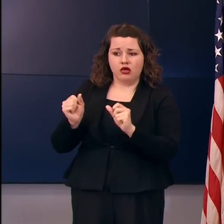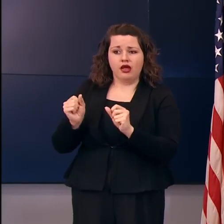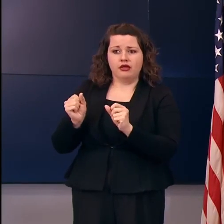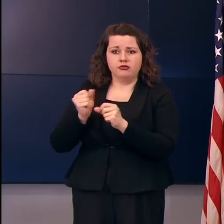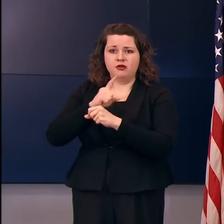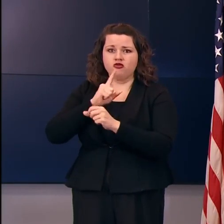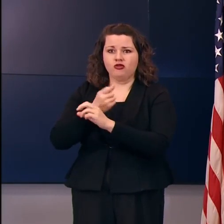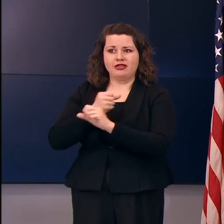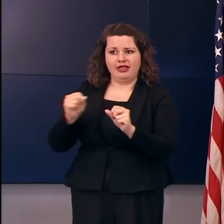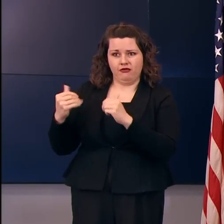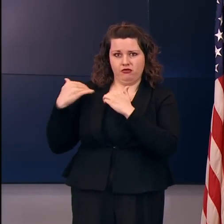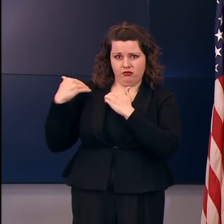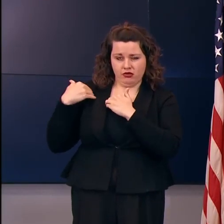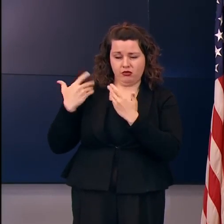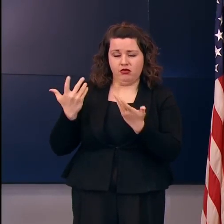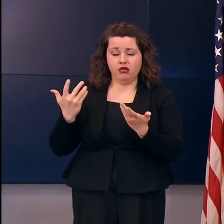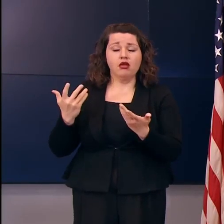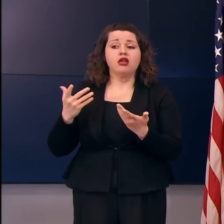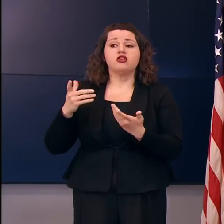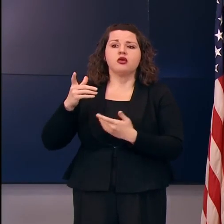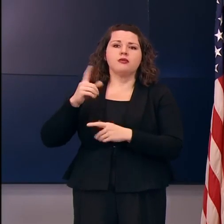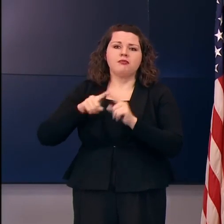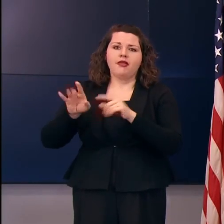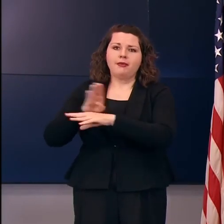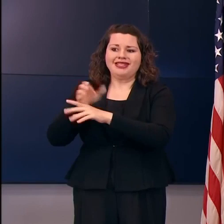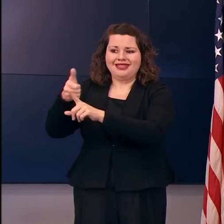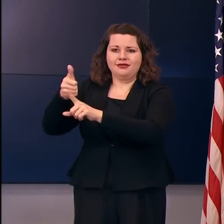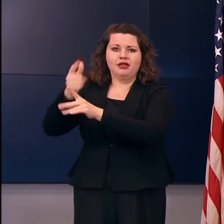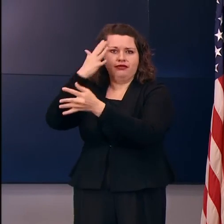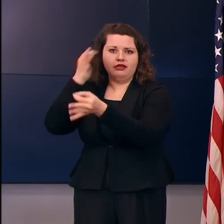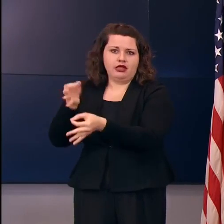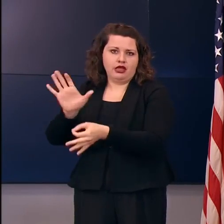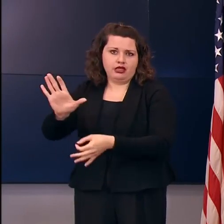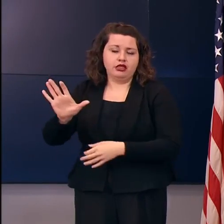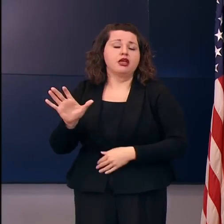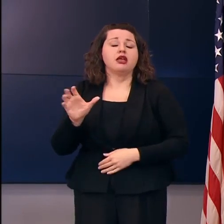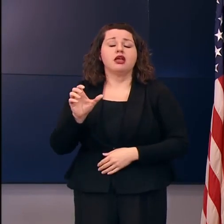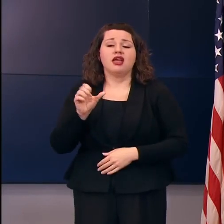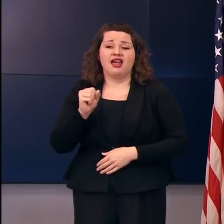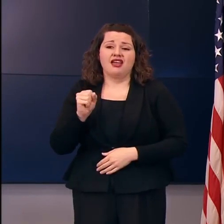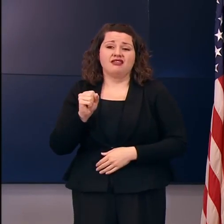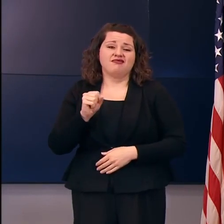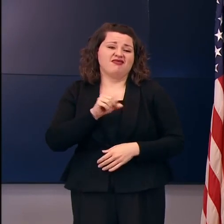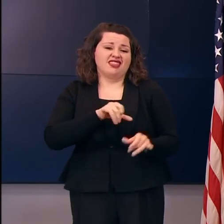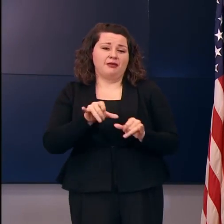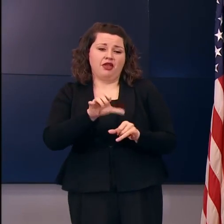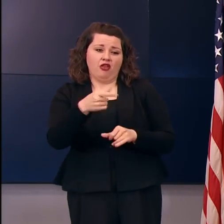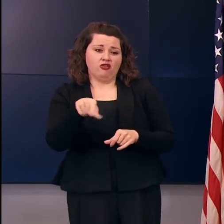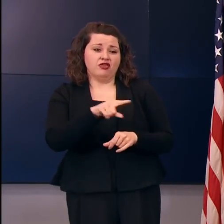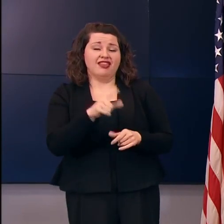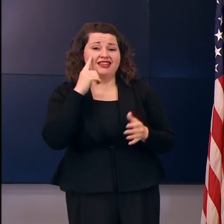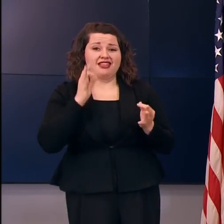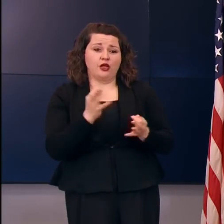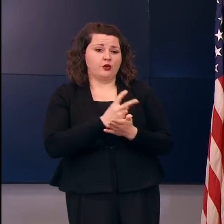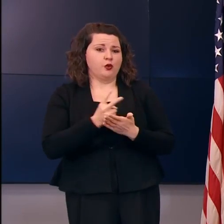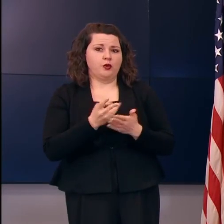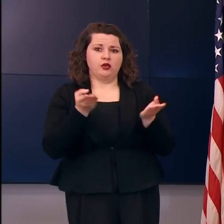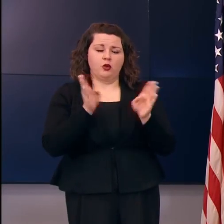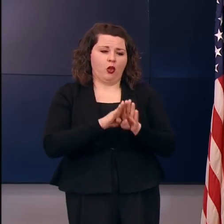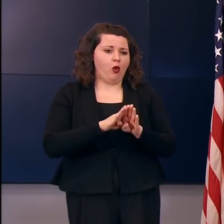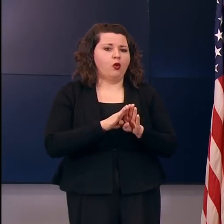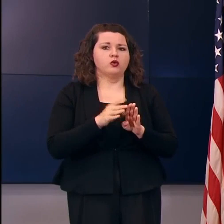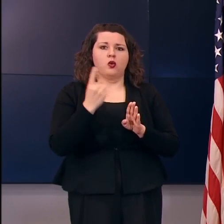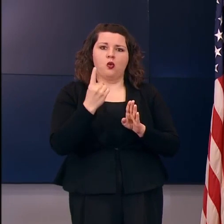safe and responsible manner. And so they are making those decisions. And same thing with some of the other ones I talked to. They decided to shut down for 2 weeks to get through